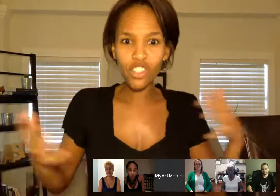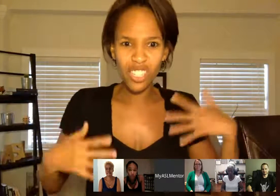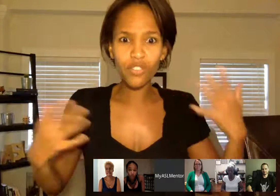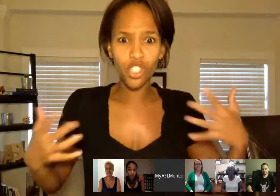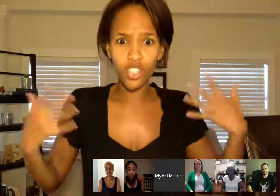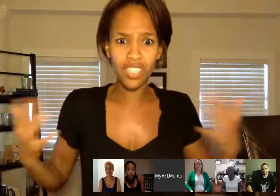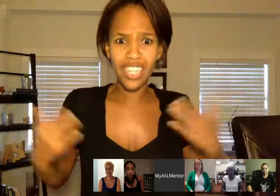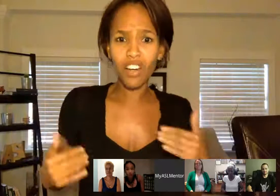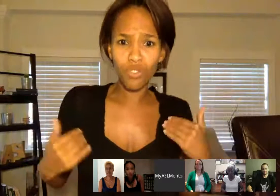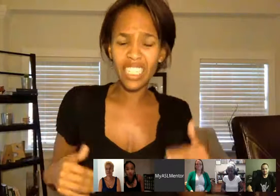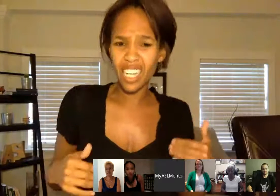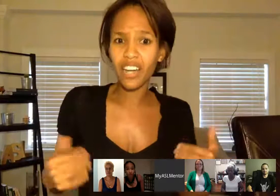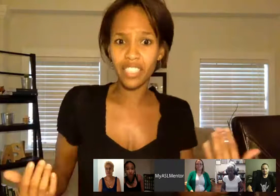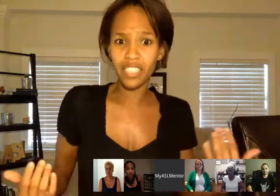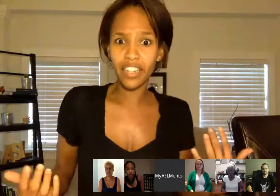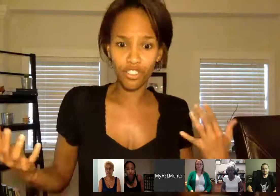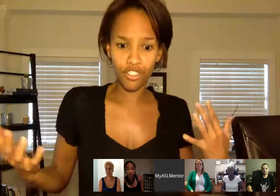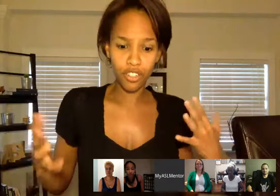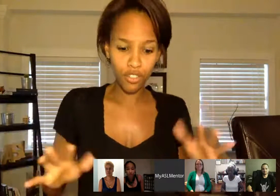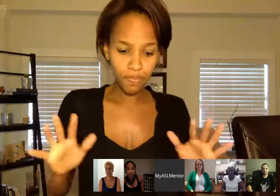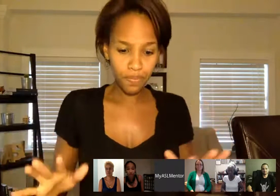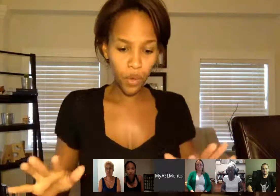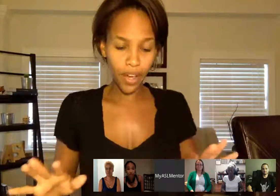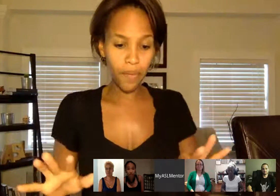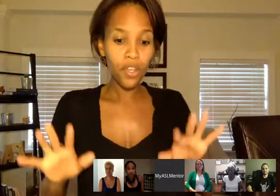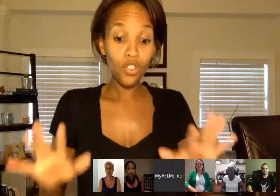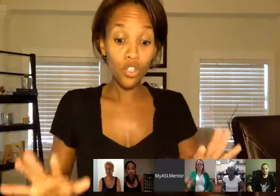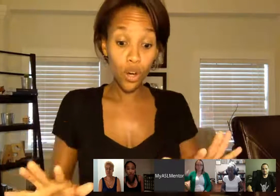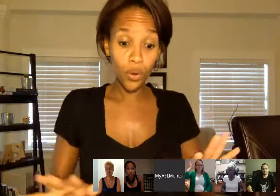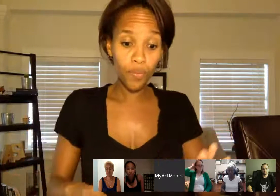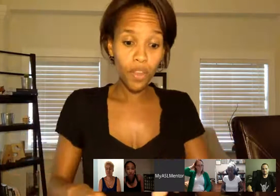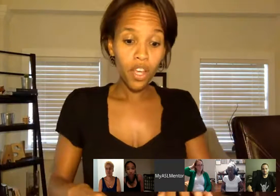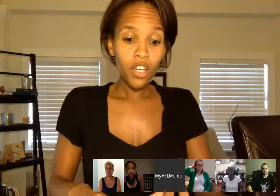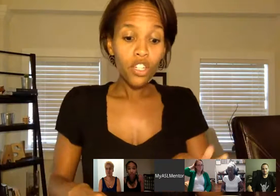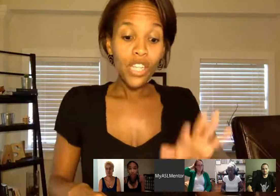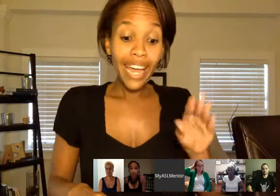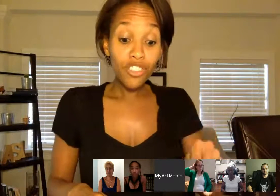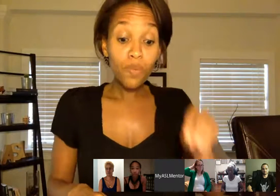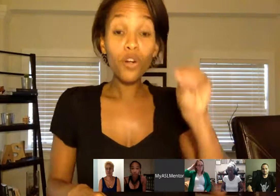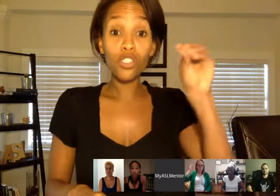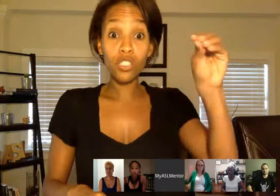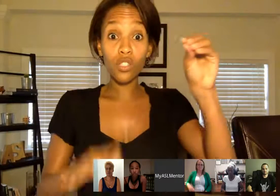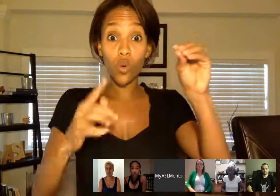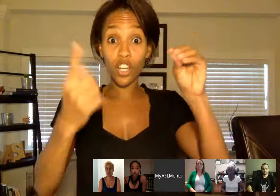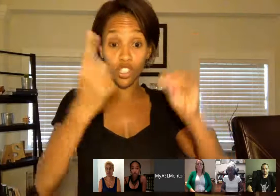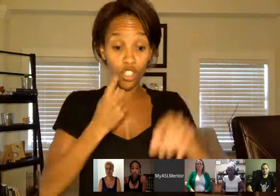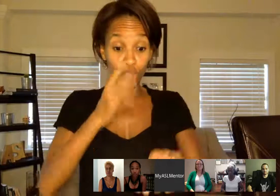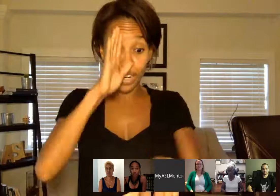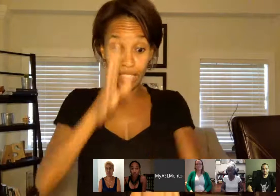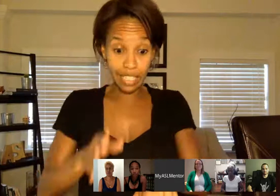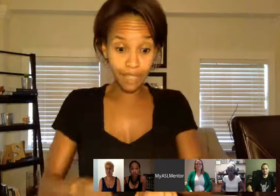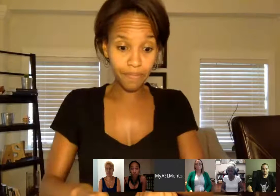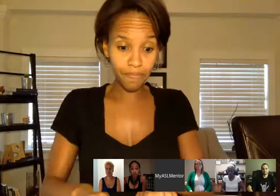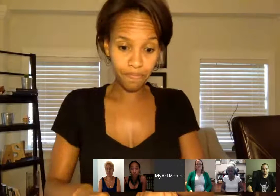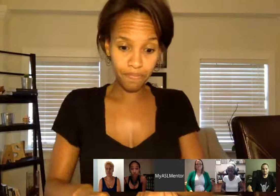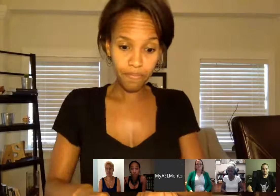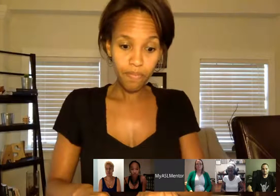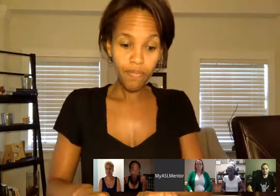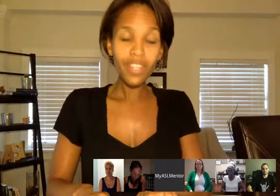Like, it just starts to sound really young and teenagerish. Okay, so to answer the person's question